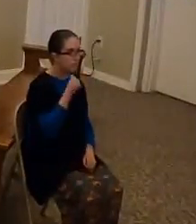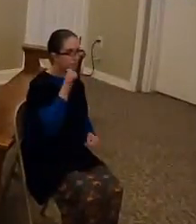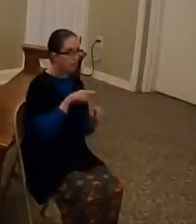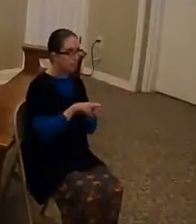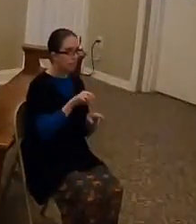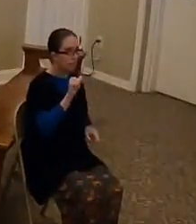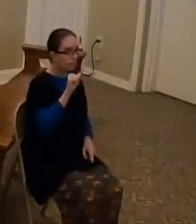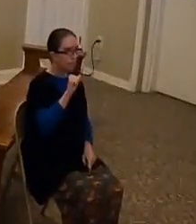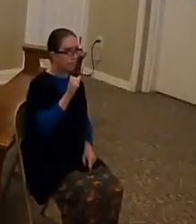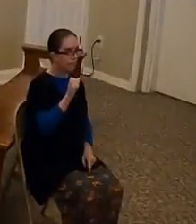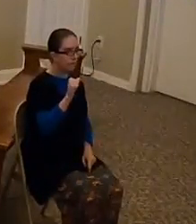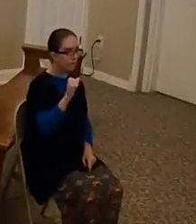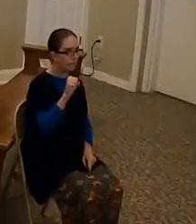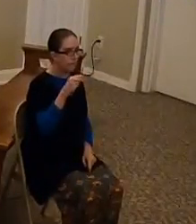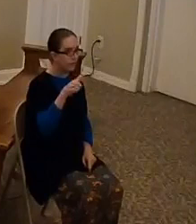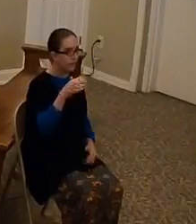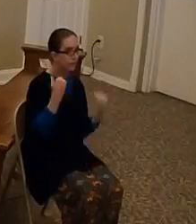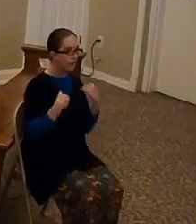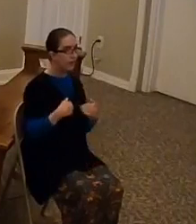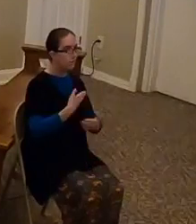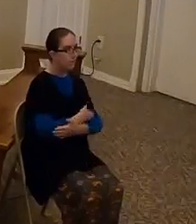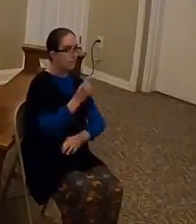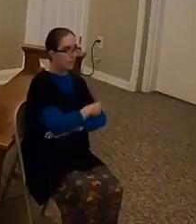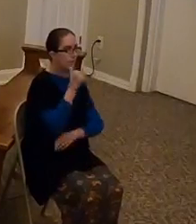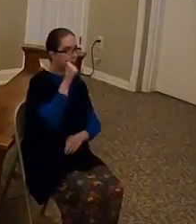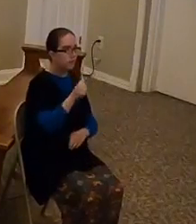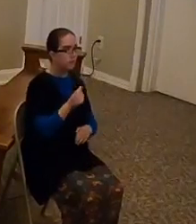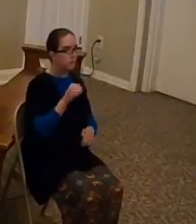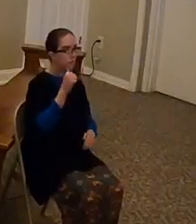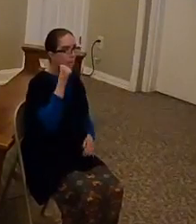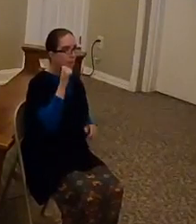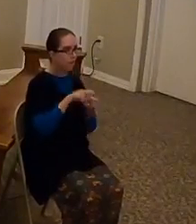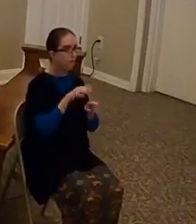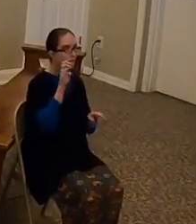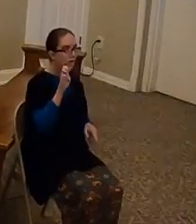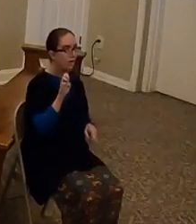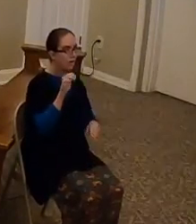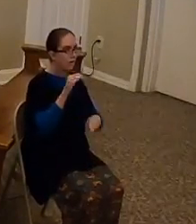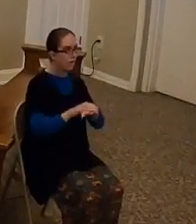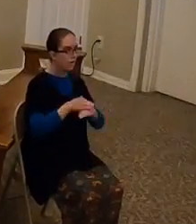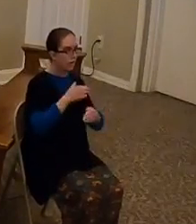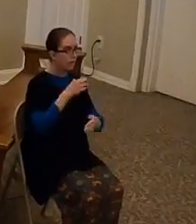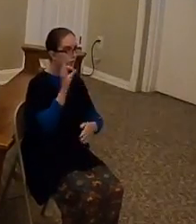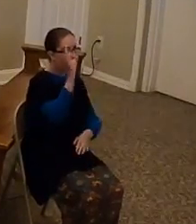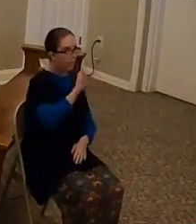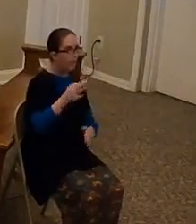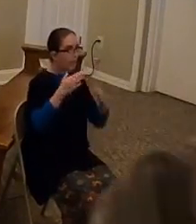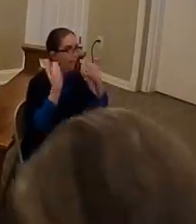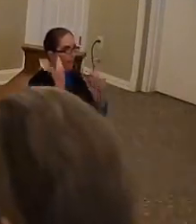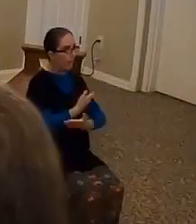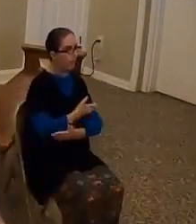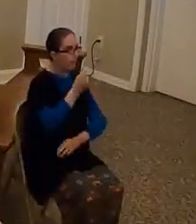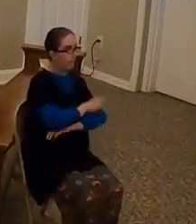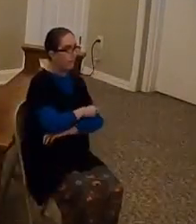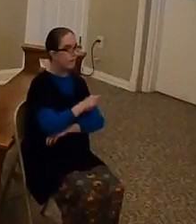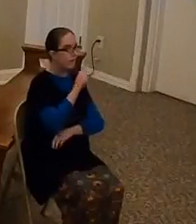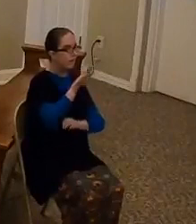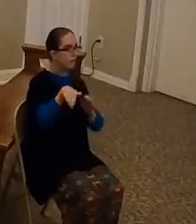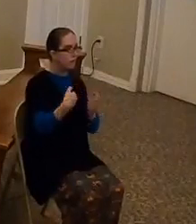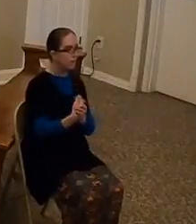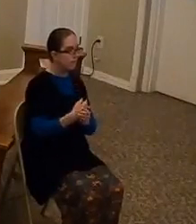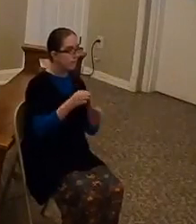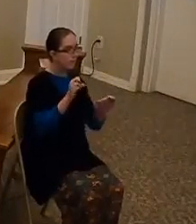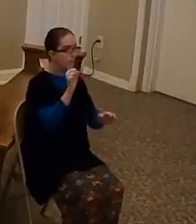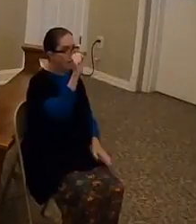Sister Ashley has a birthday tomorrow. Happy birthday. Sister Elizabeth on Friday. Amen. So happy birthday to y'all. Amen.